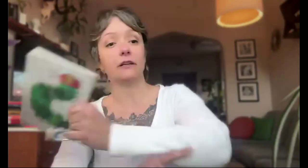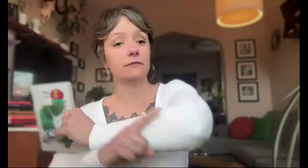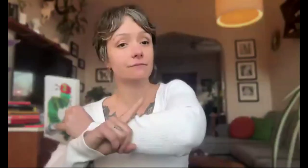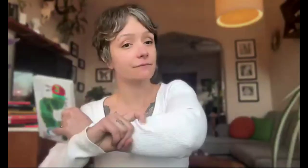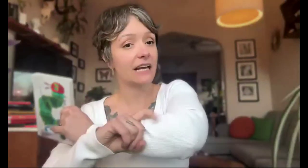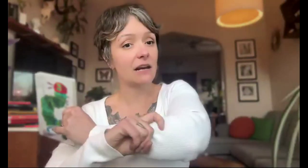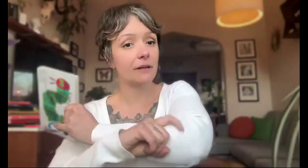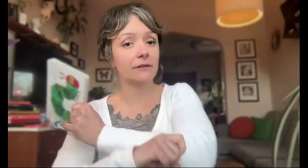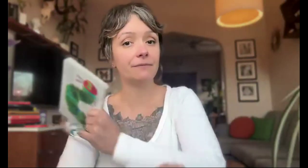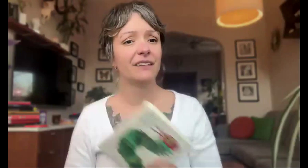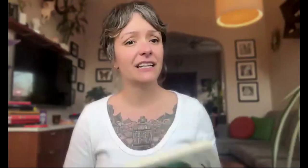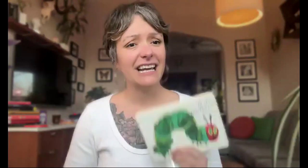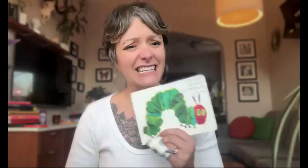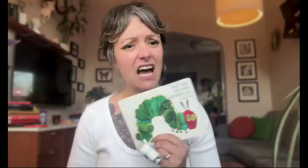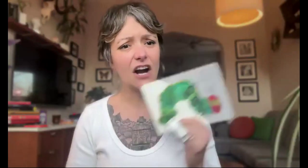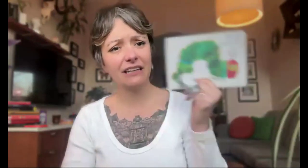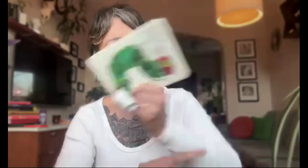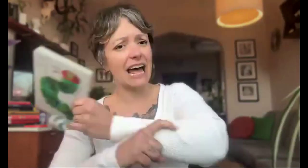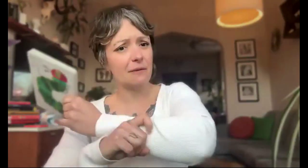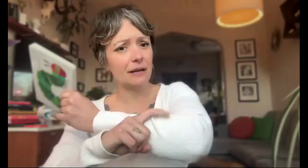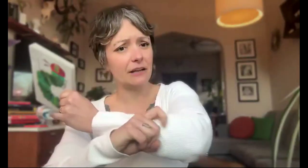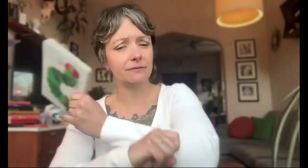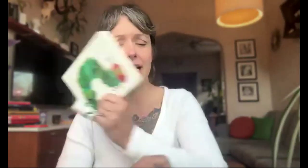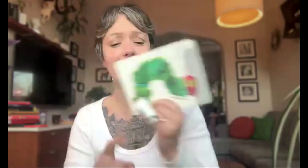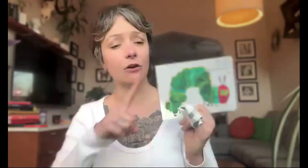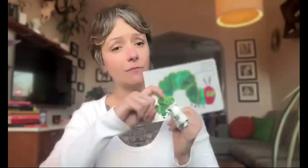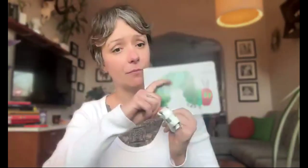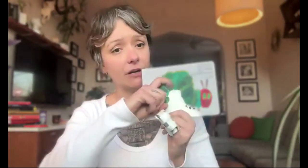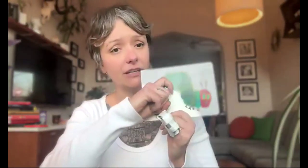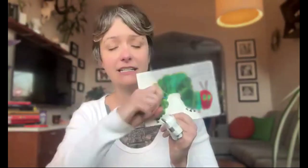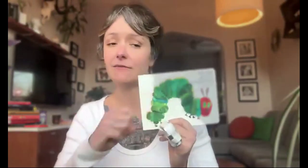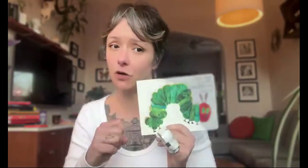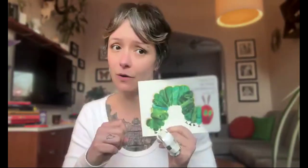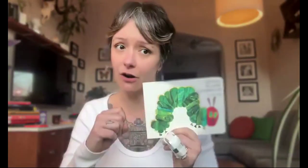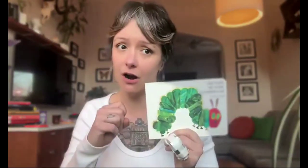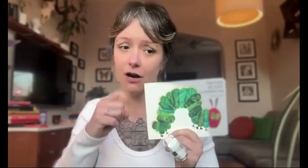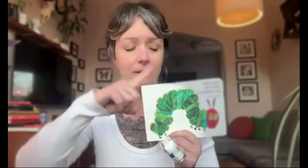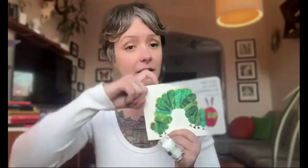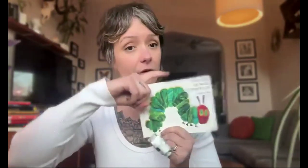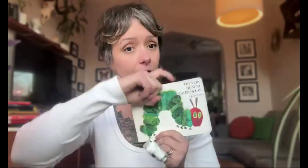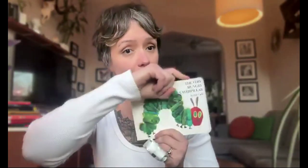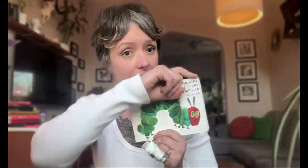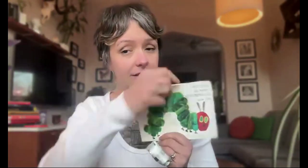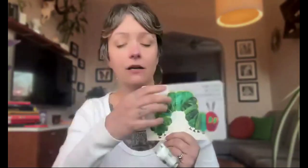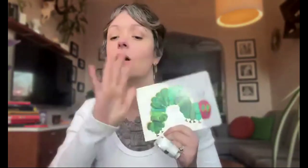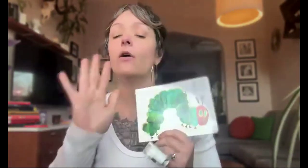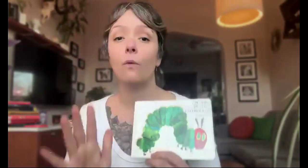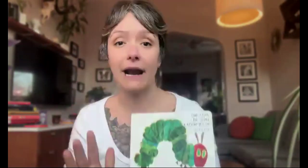caterpillar. Caterpillar. It's the hungry little caterpillar. And he can go up the book. He doesn't have to go on your arm. He can go across.